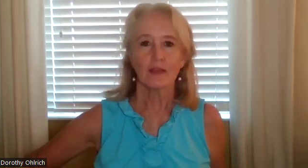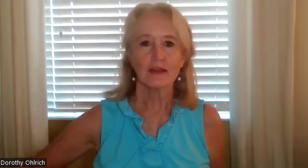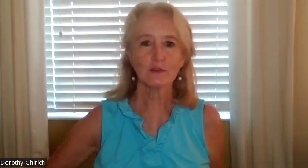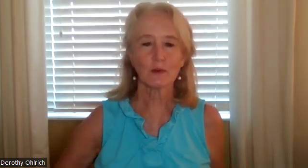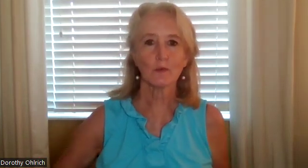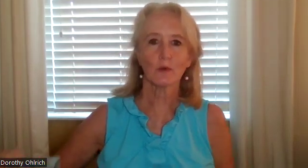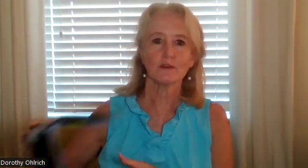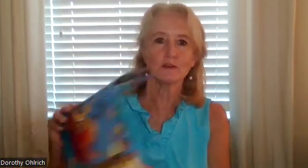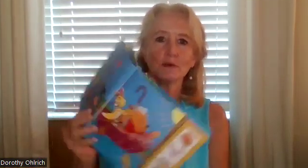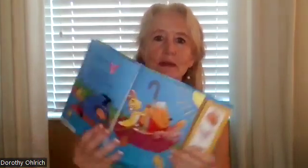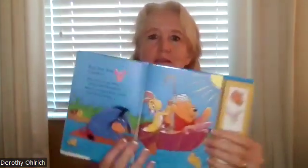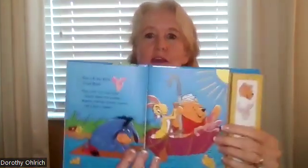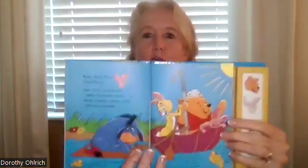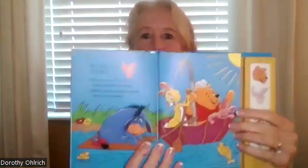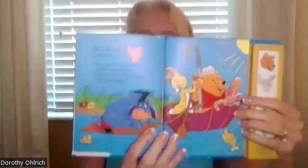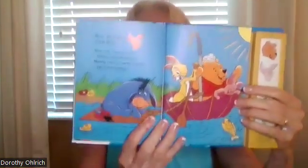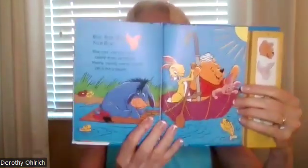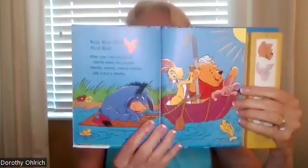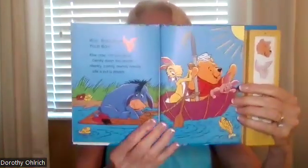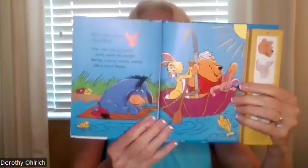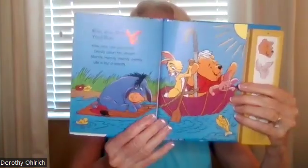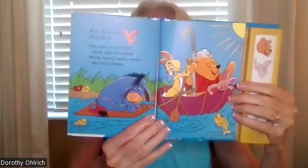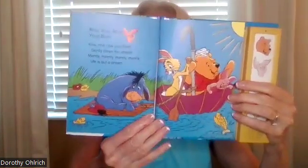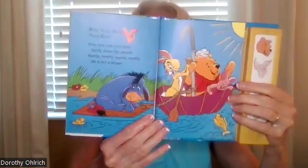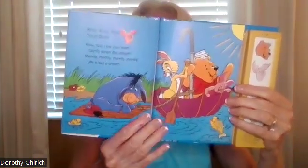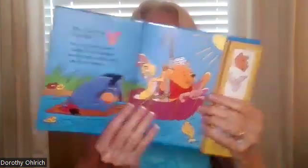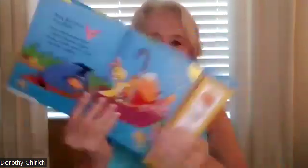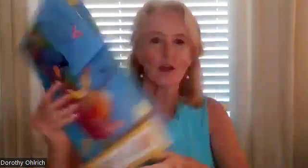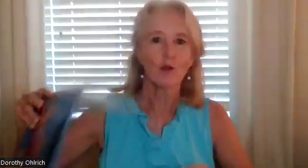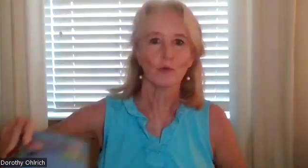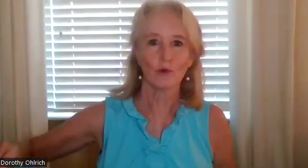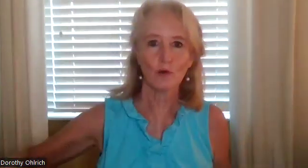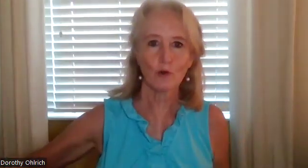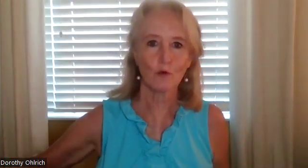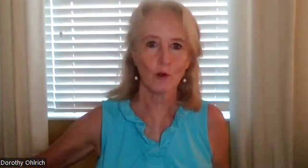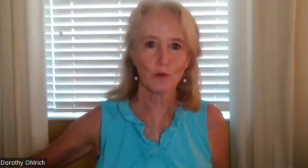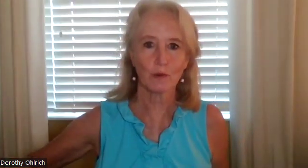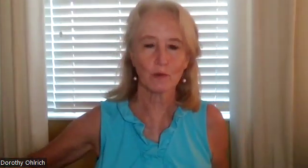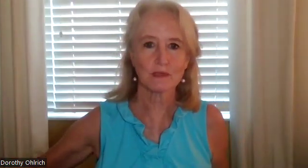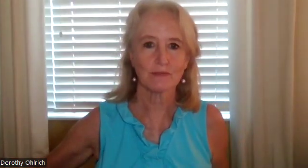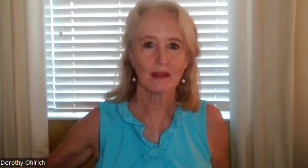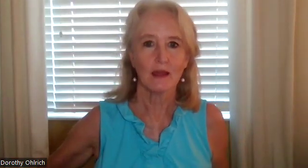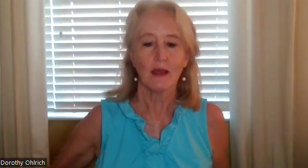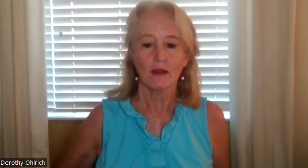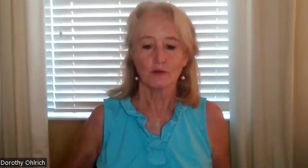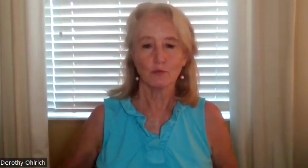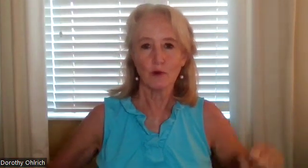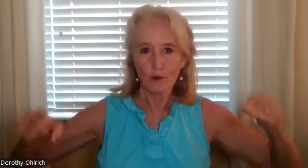The next one we're going to do is row, row, row your boat. Row, row, row your boat. To